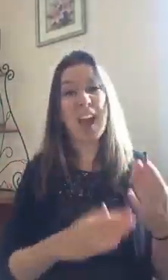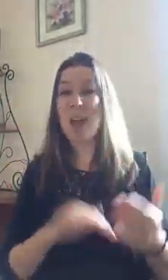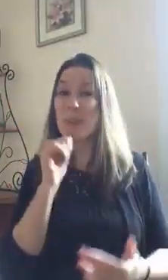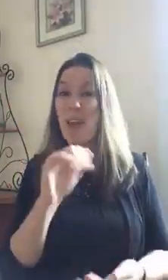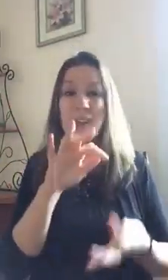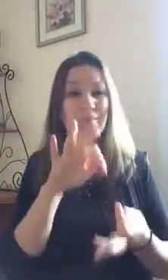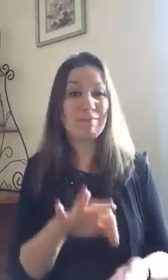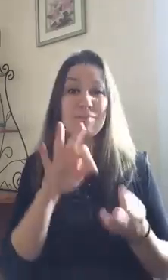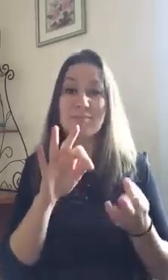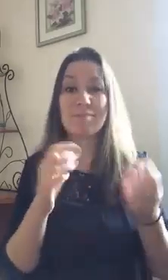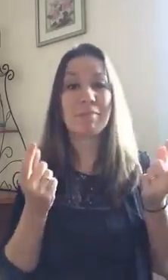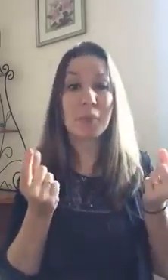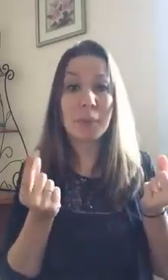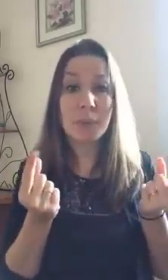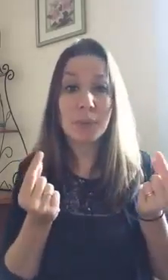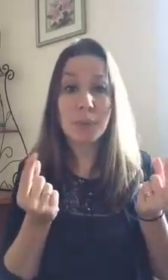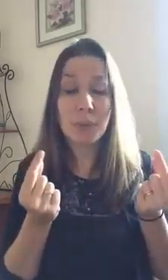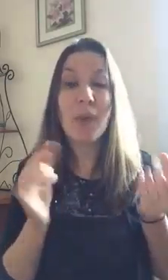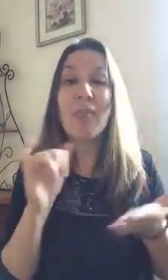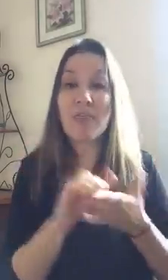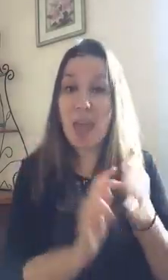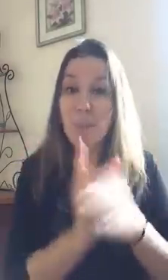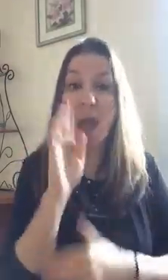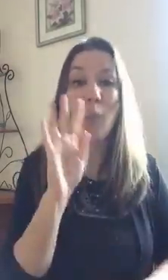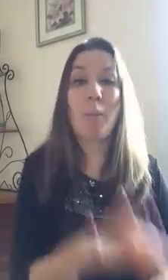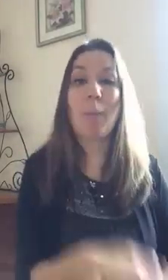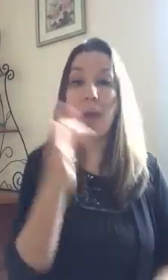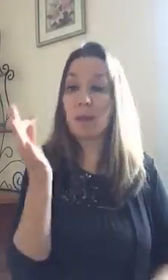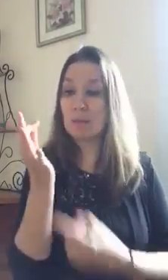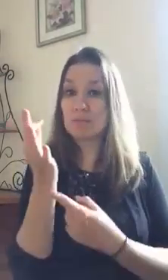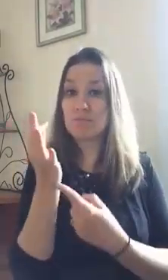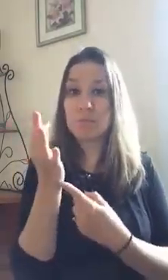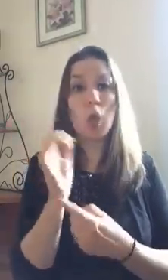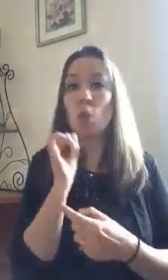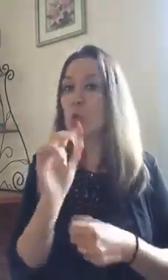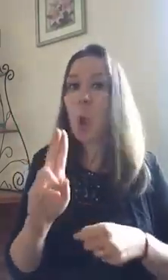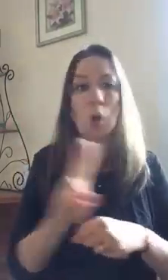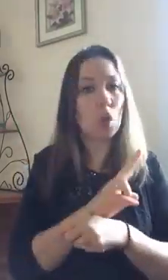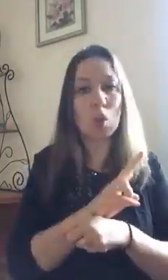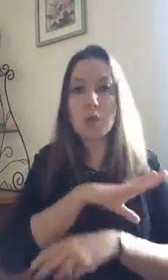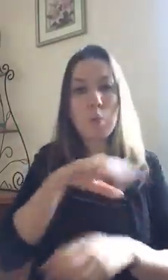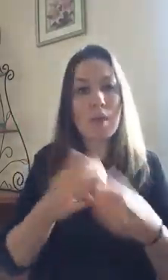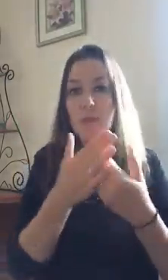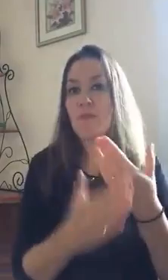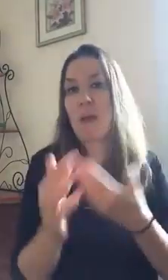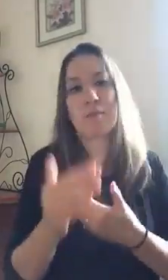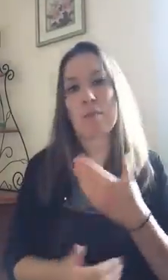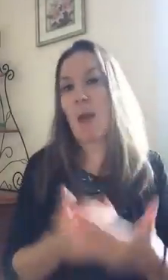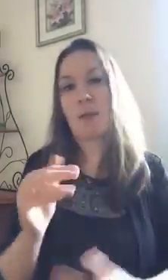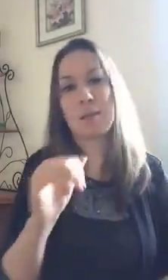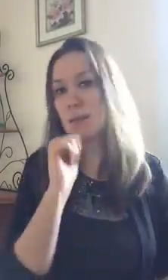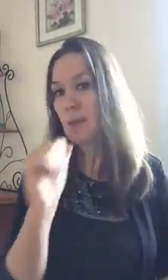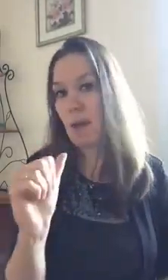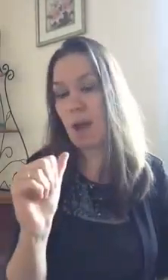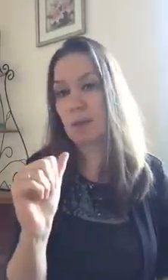isn't, they then pick that plant. They don't use it to continue the process. They will then re-till it into the